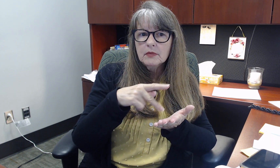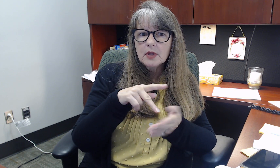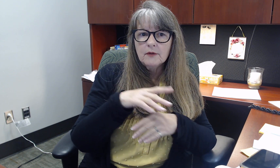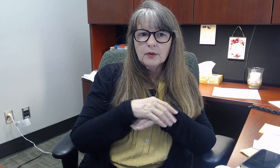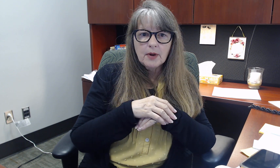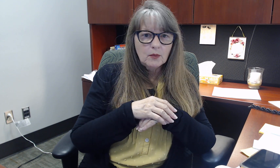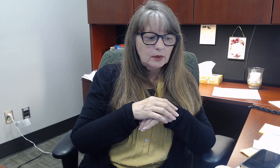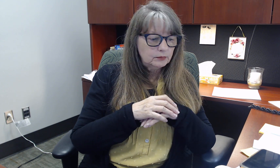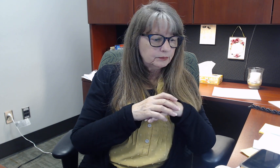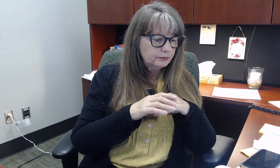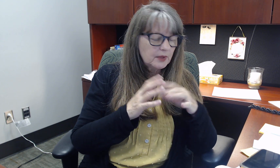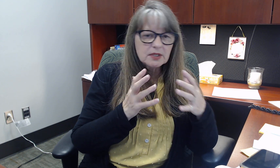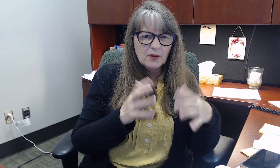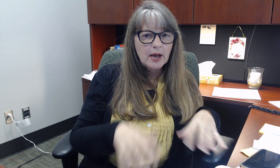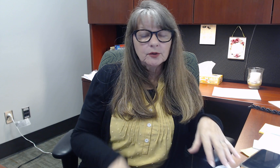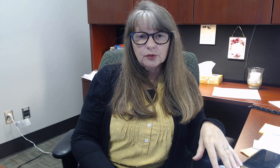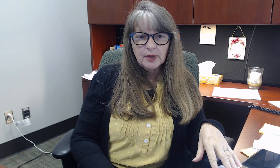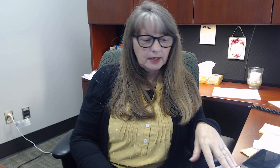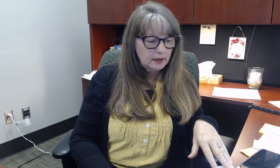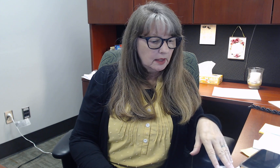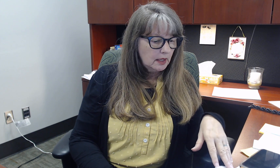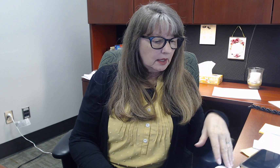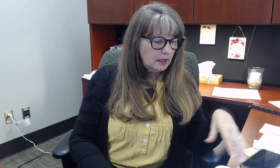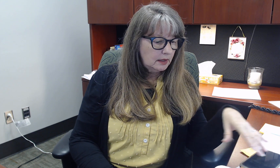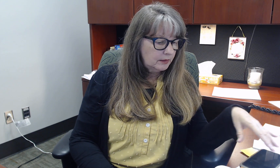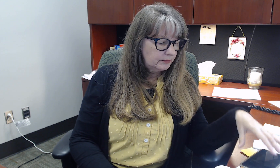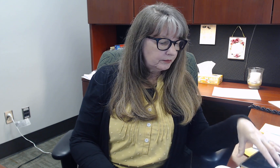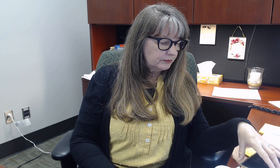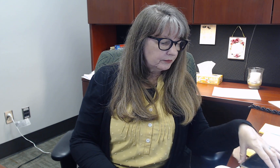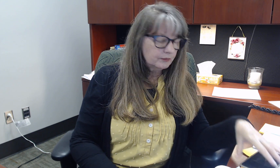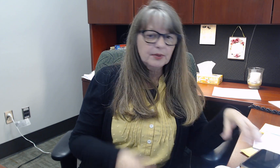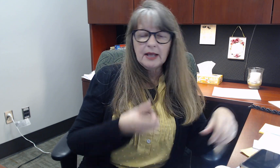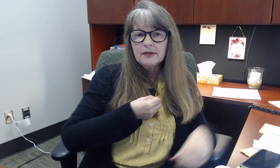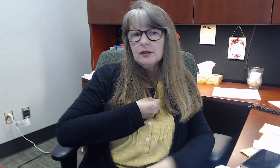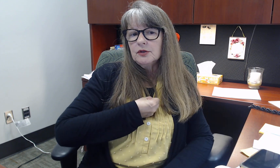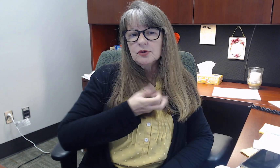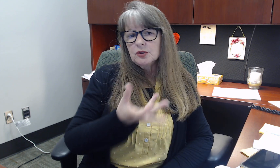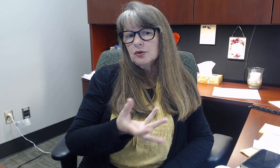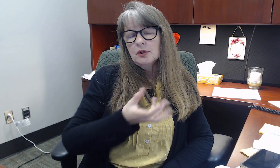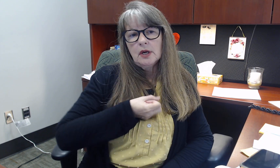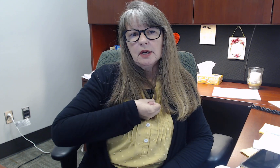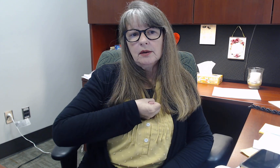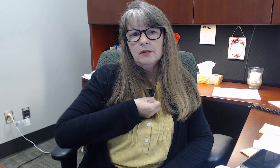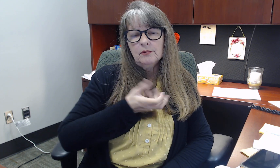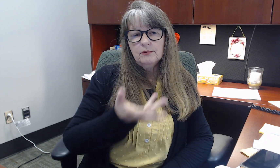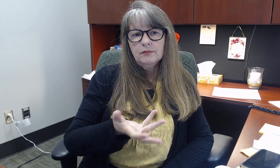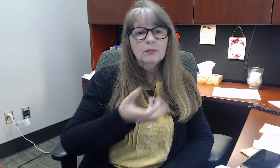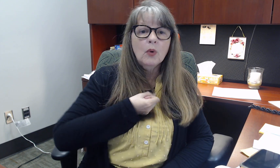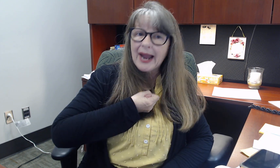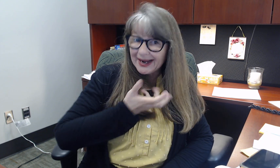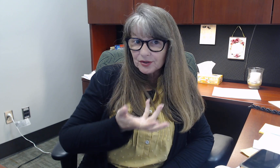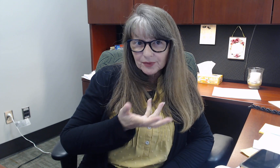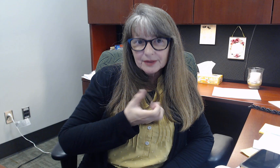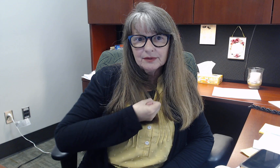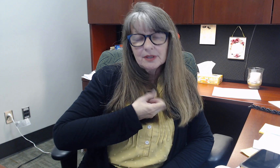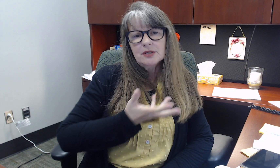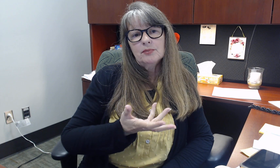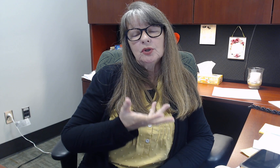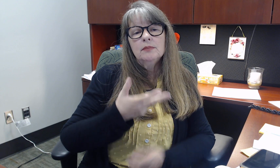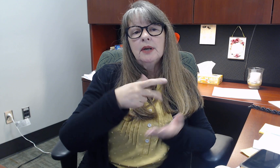for poem. That's how I do that. But I think this is more accurate conceptually,